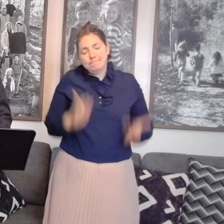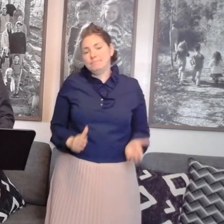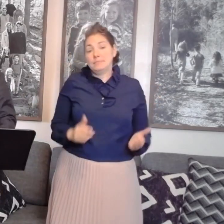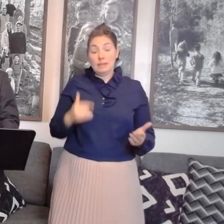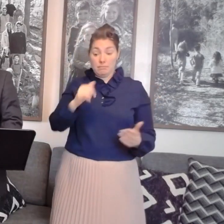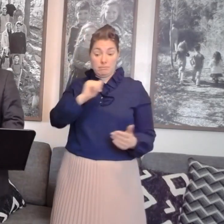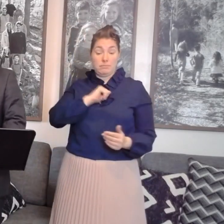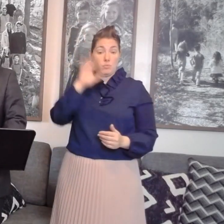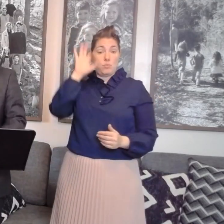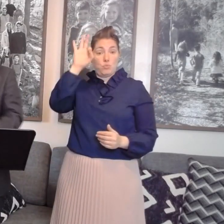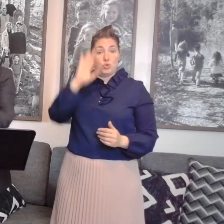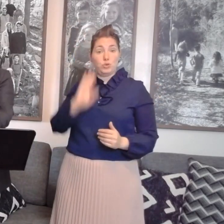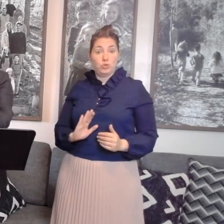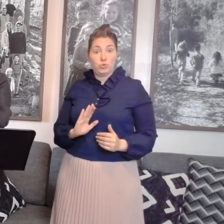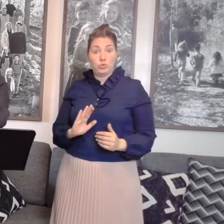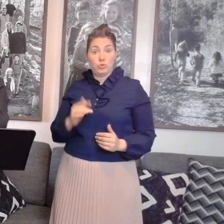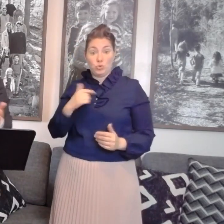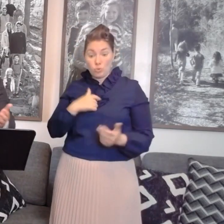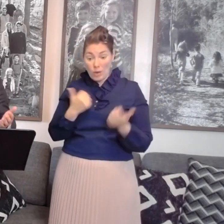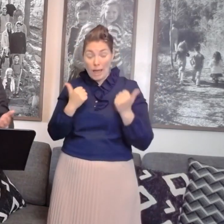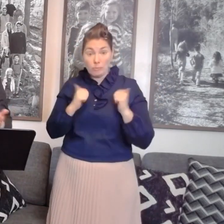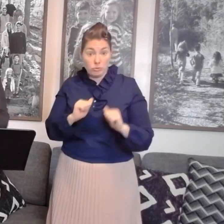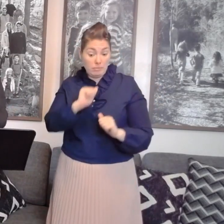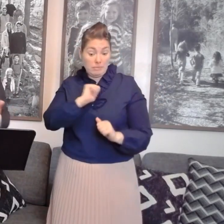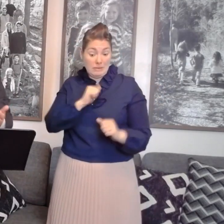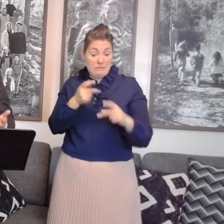I'm a preacher. I'm trying to figure it out with my own family.